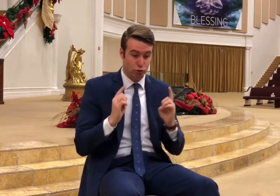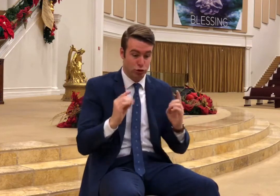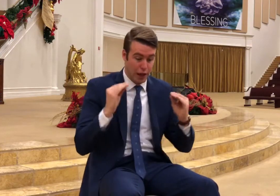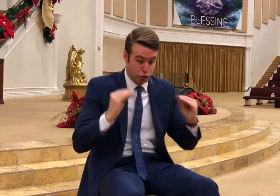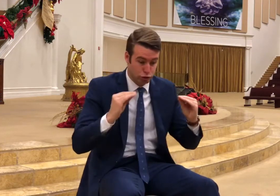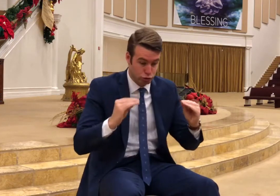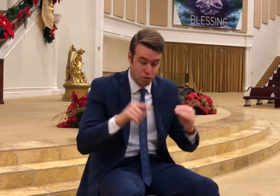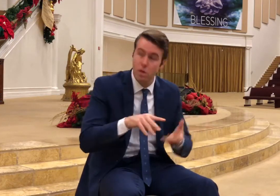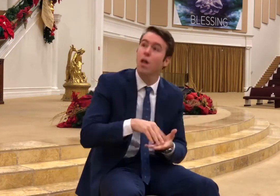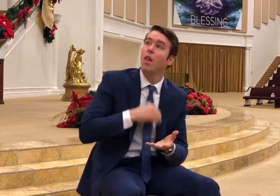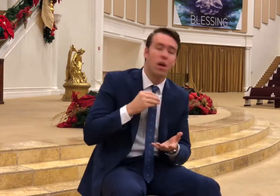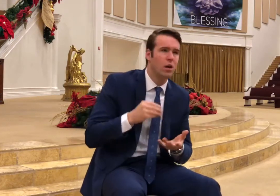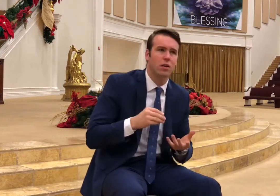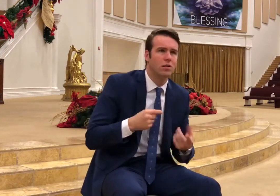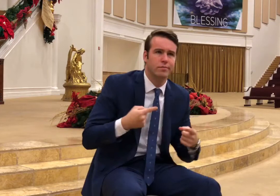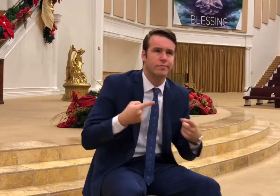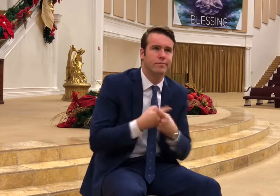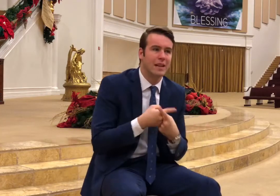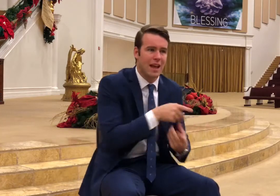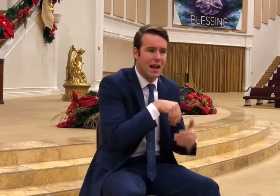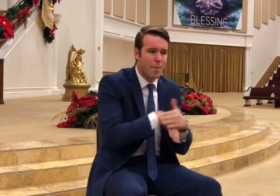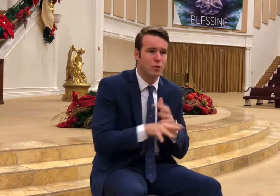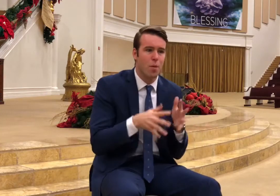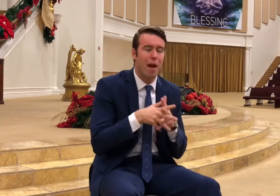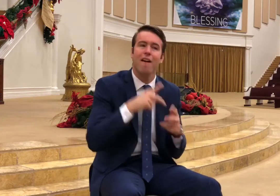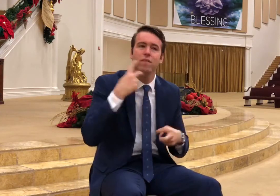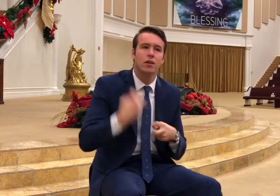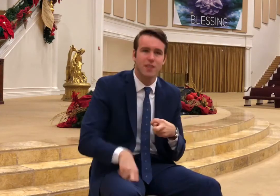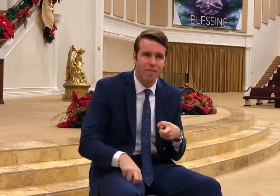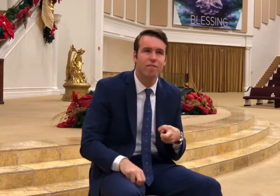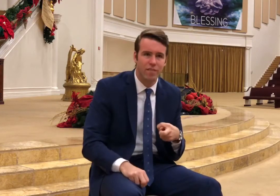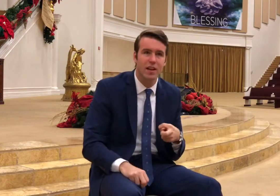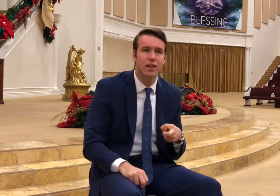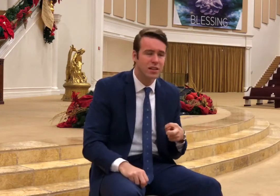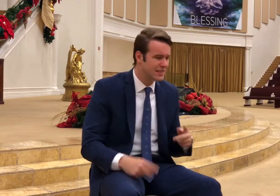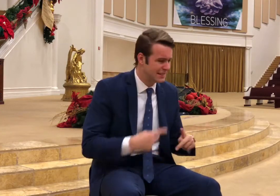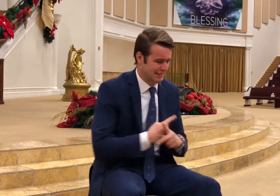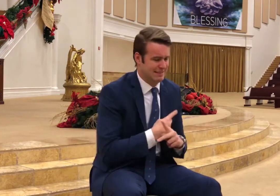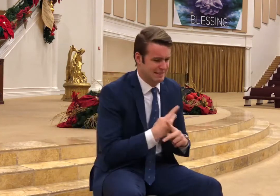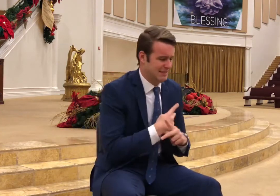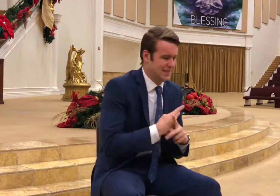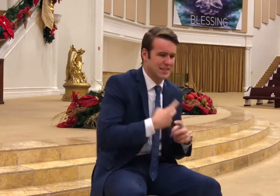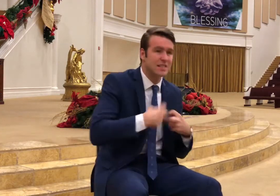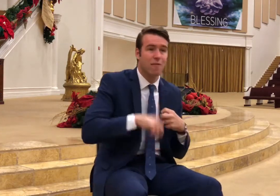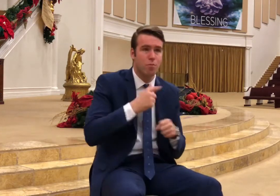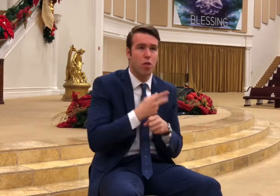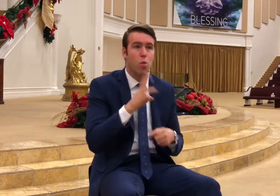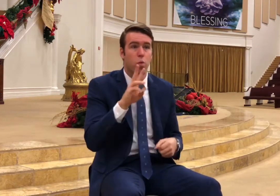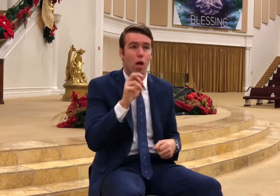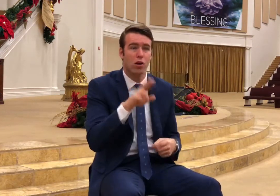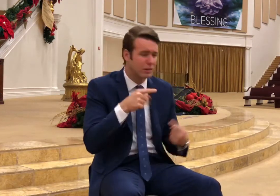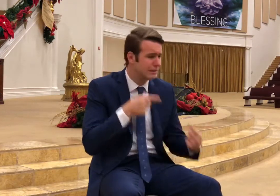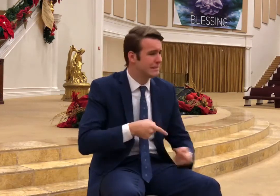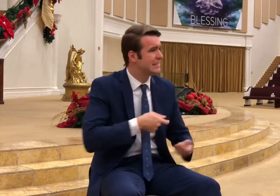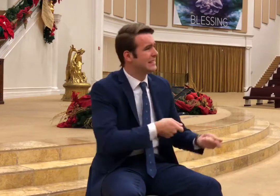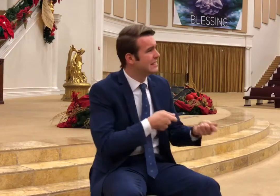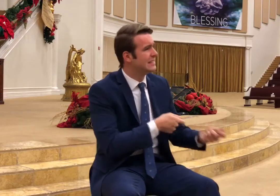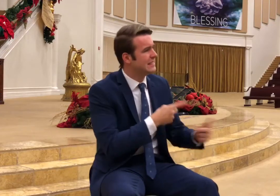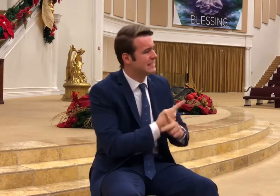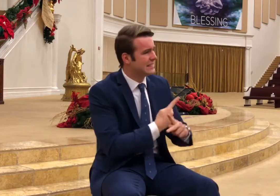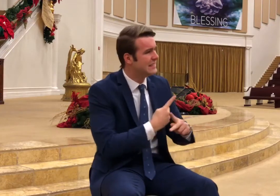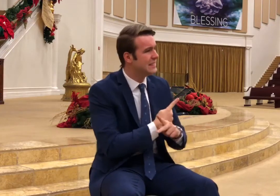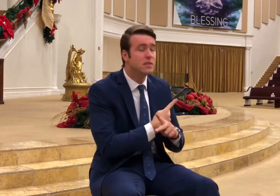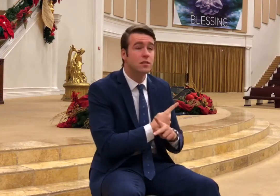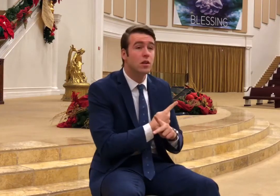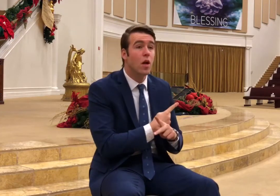come learn. They can't get into America. It's very difficult for them, and they've tried. It's one of the big things they have wrestled with in Palawan.